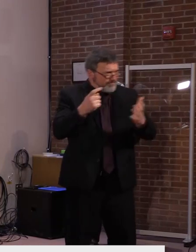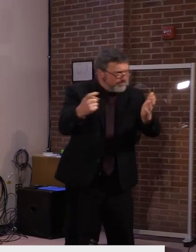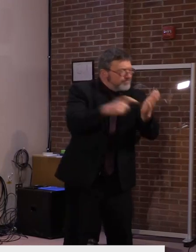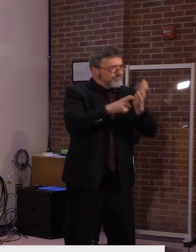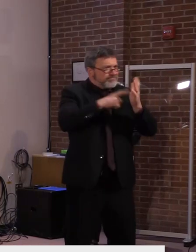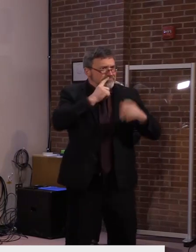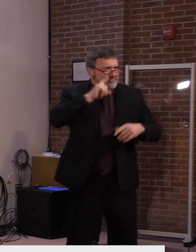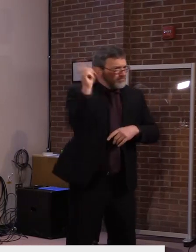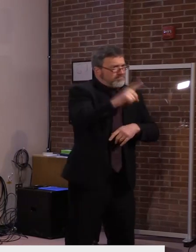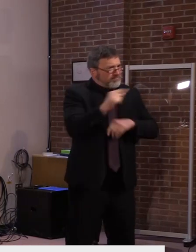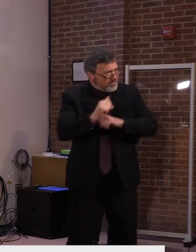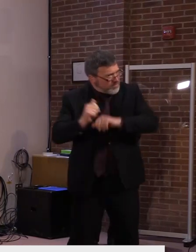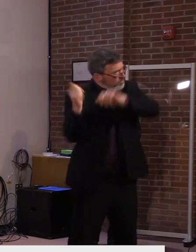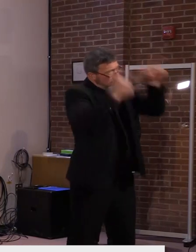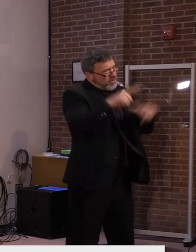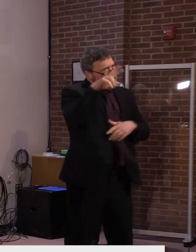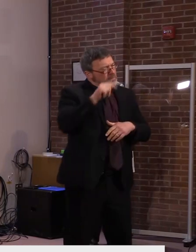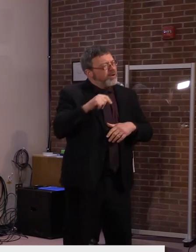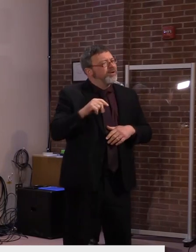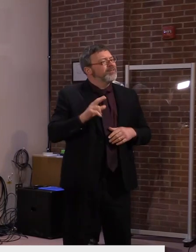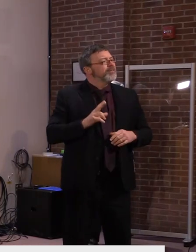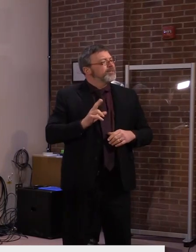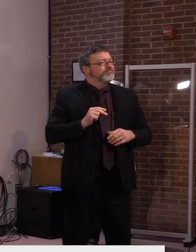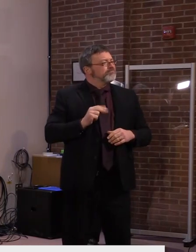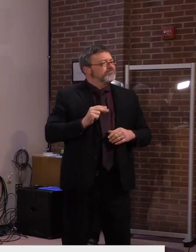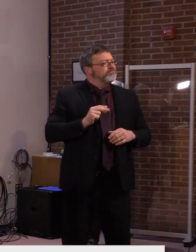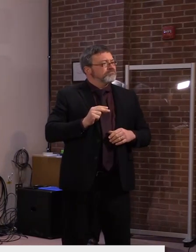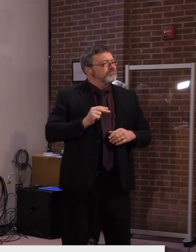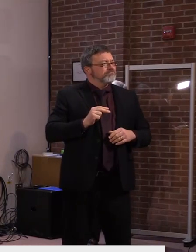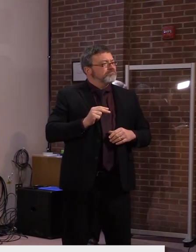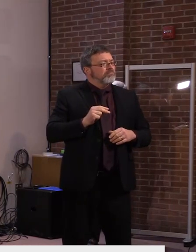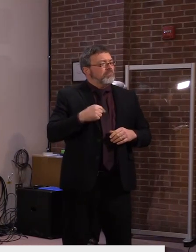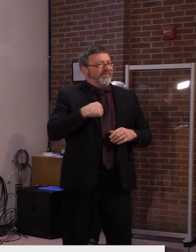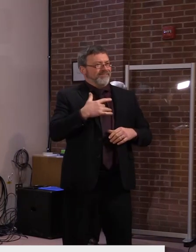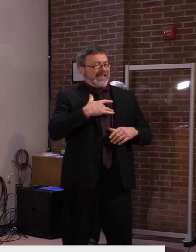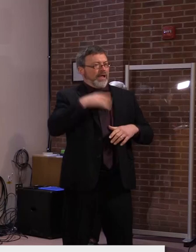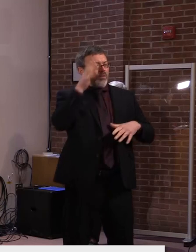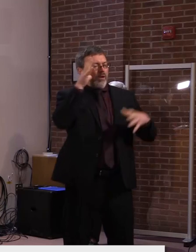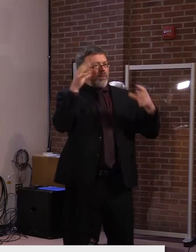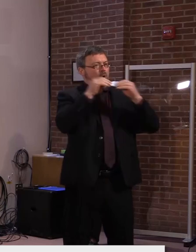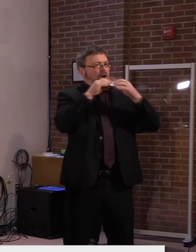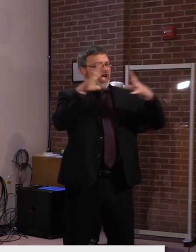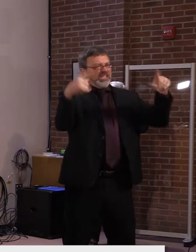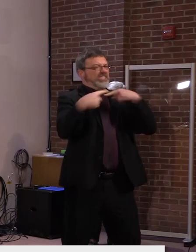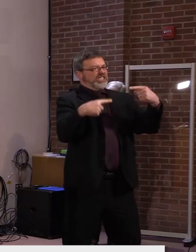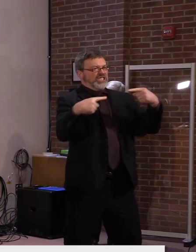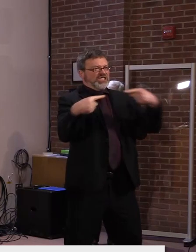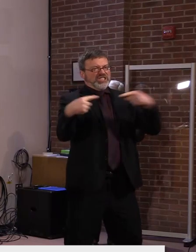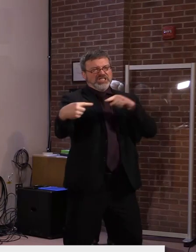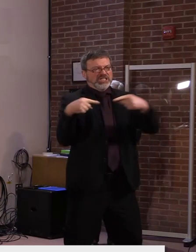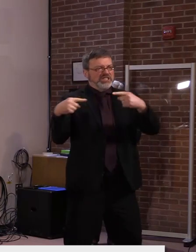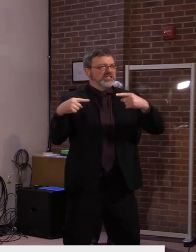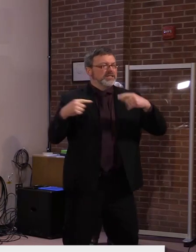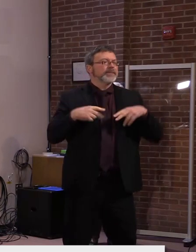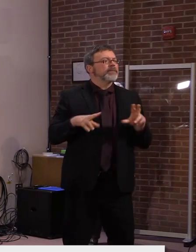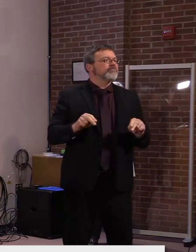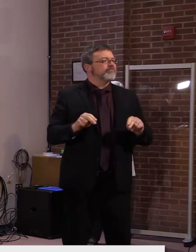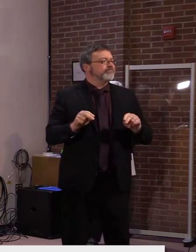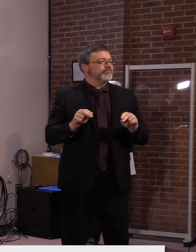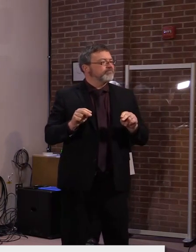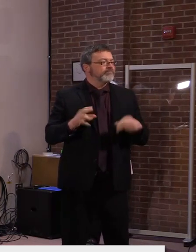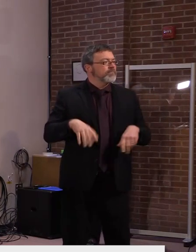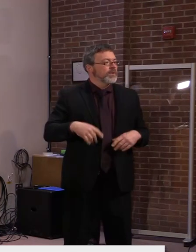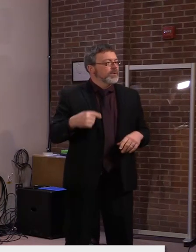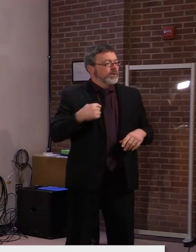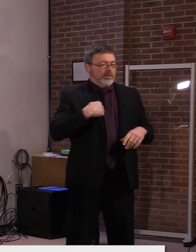I think they'll be divisive and counterproductive. That's why I've been clear. At this point, I see no